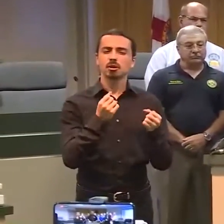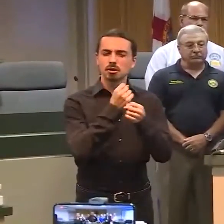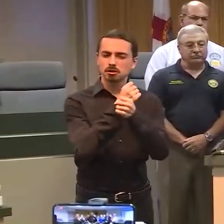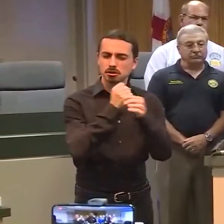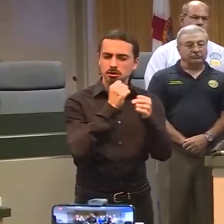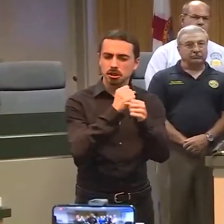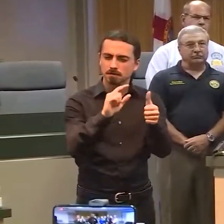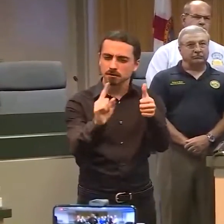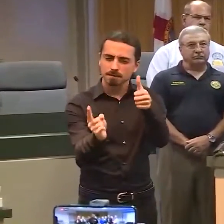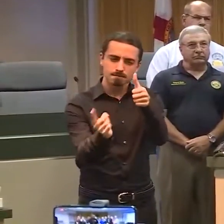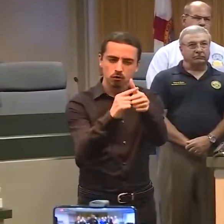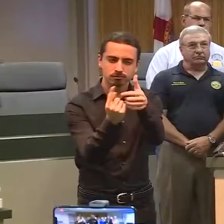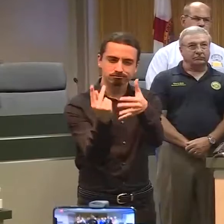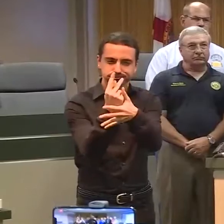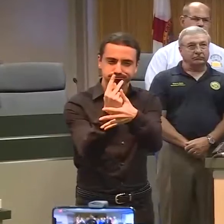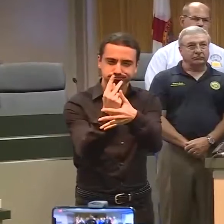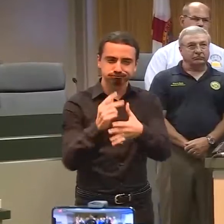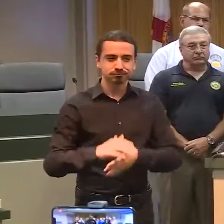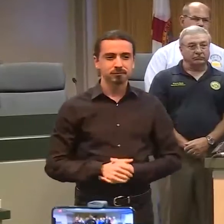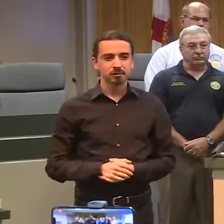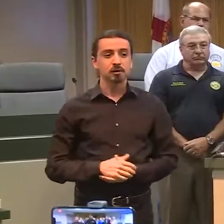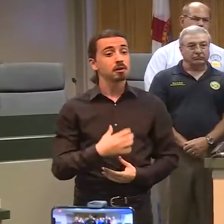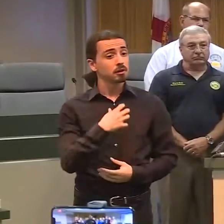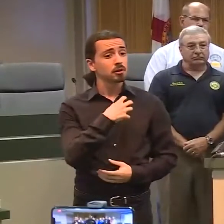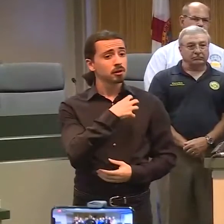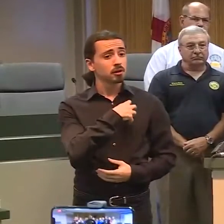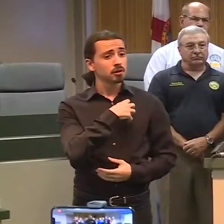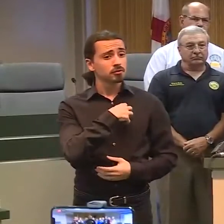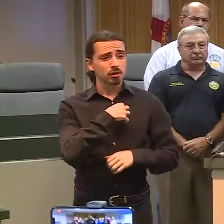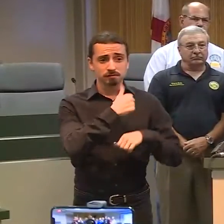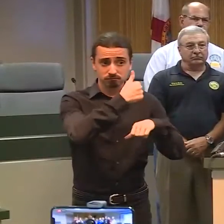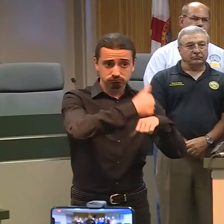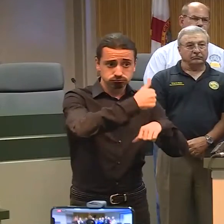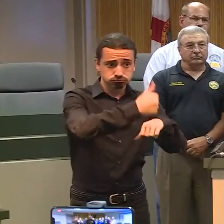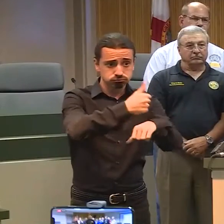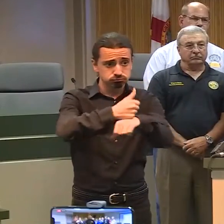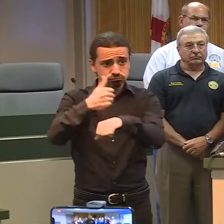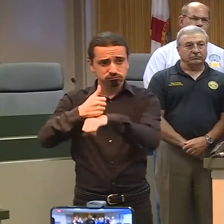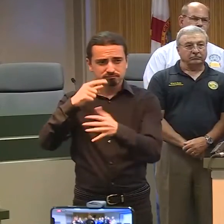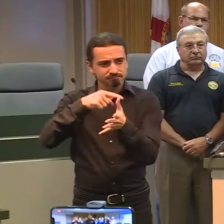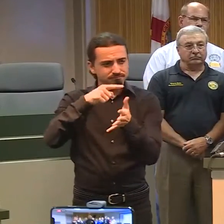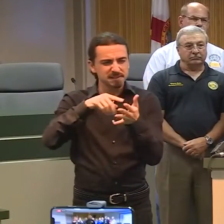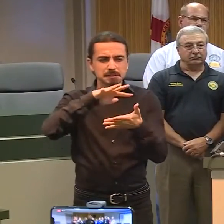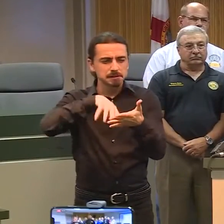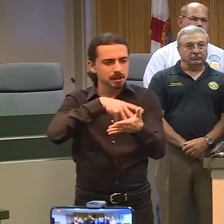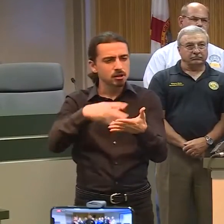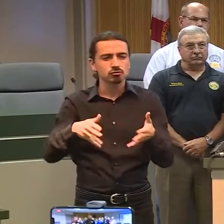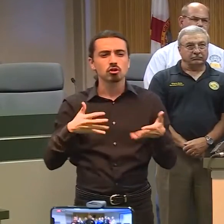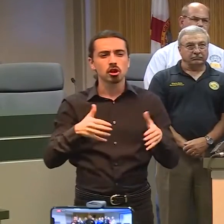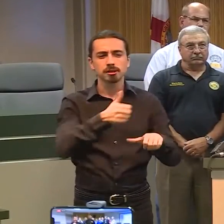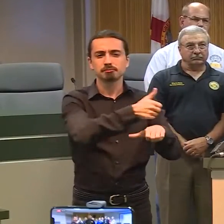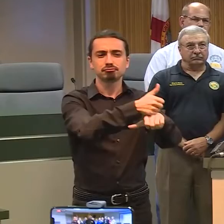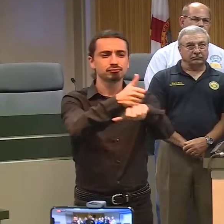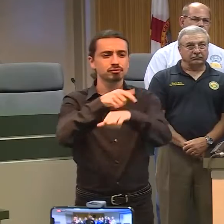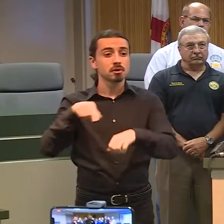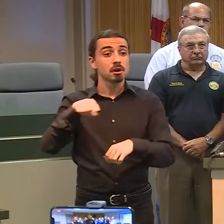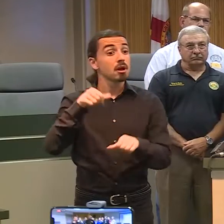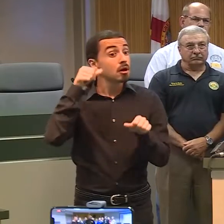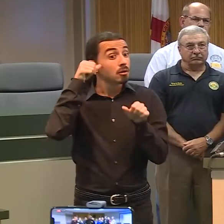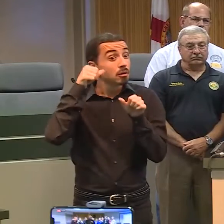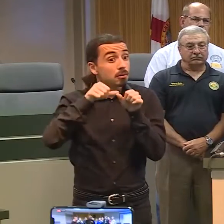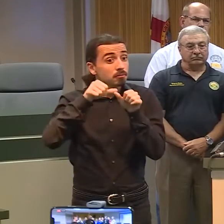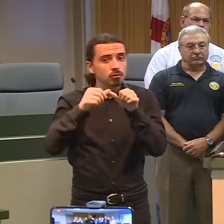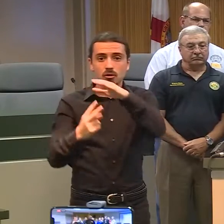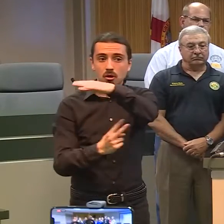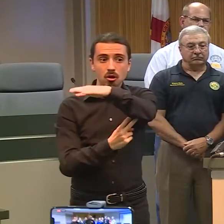County Sheriff's Office assets are both scheduled and in place currently. Remember that the bridges close